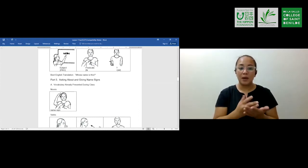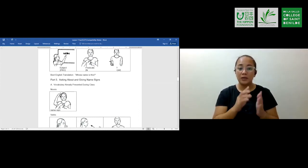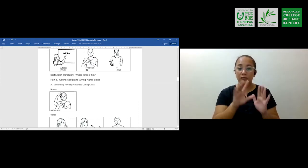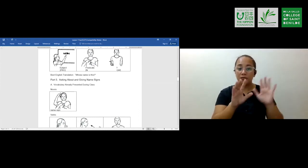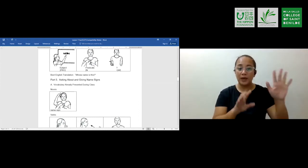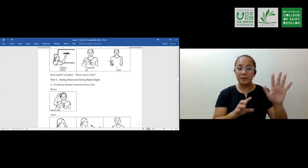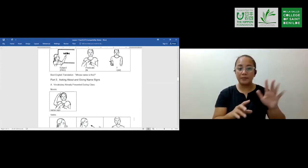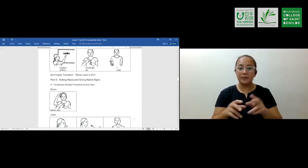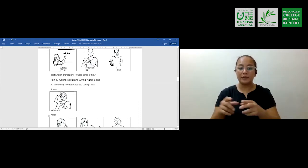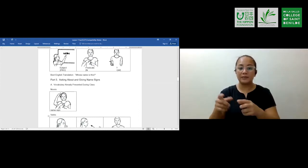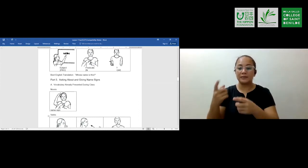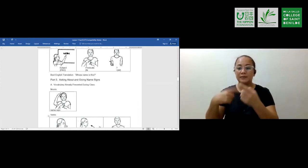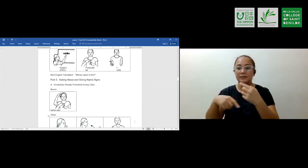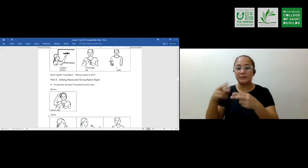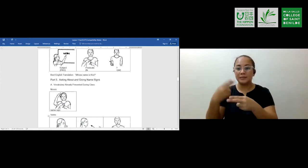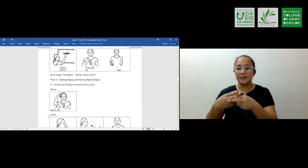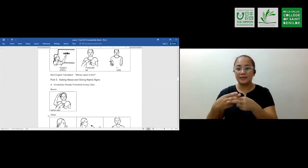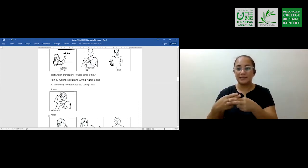signs.